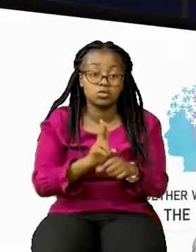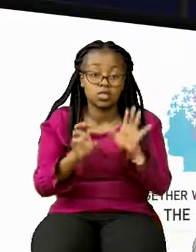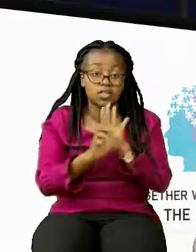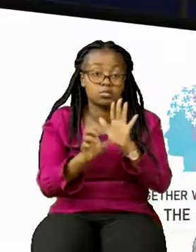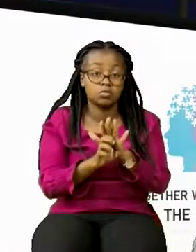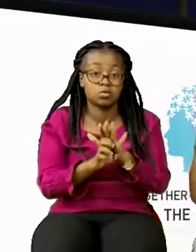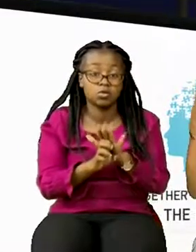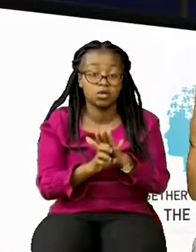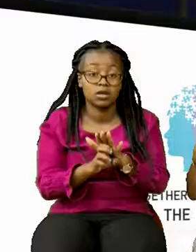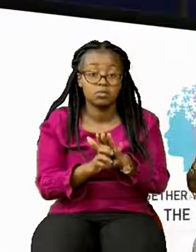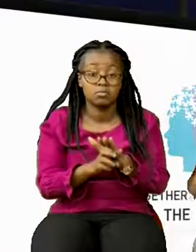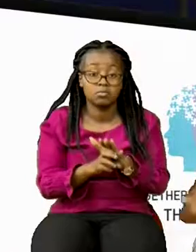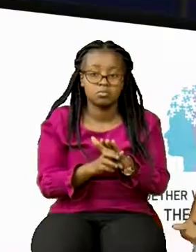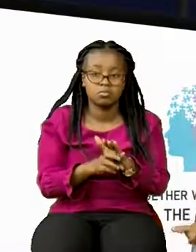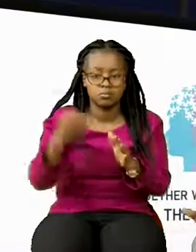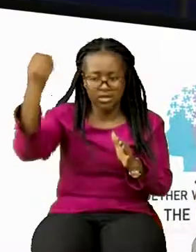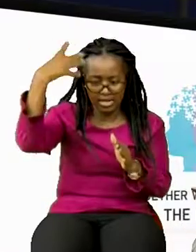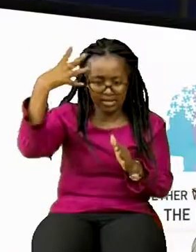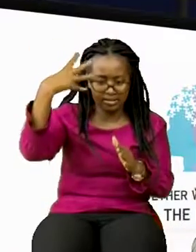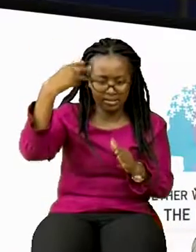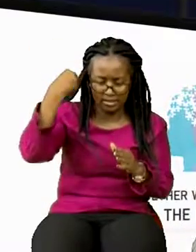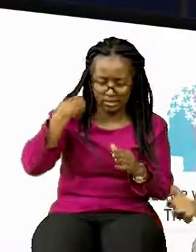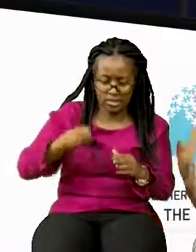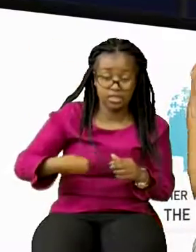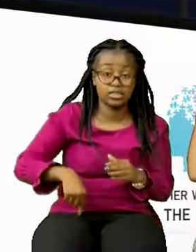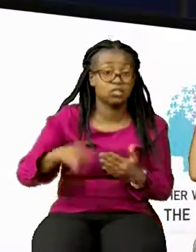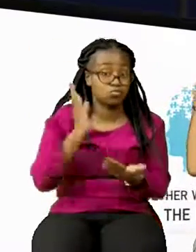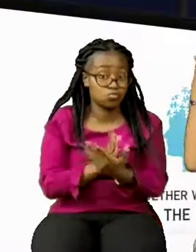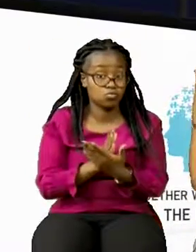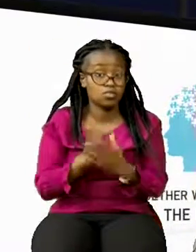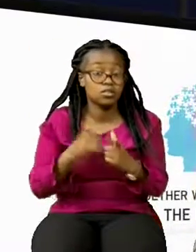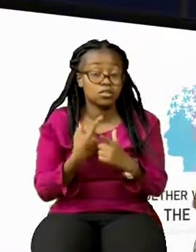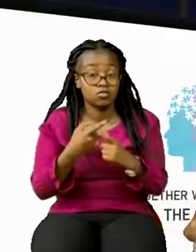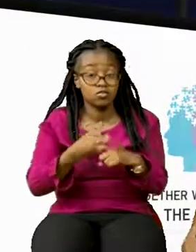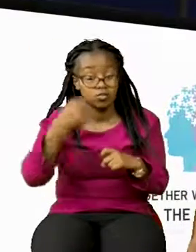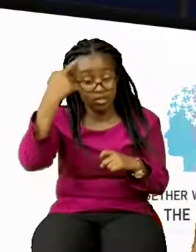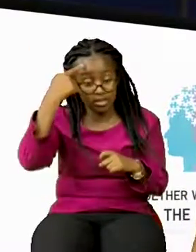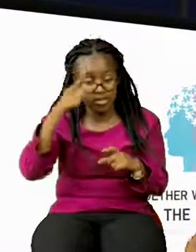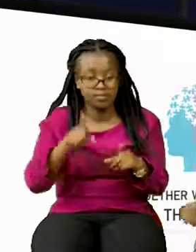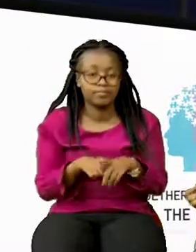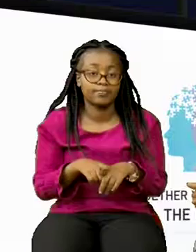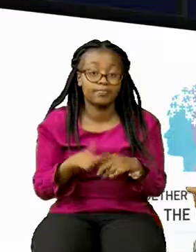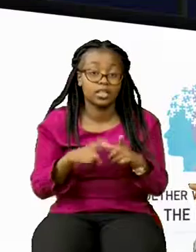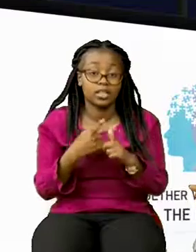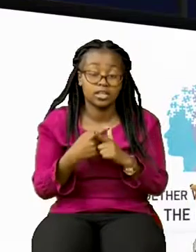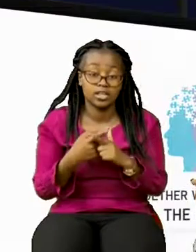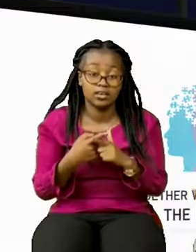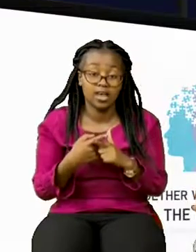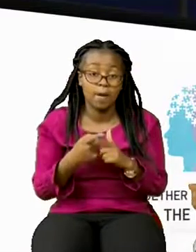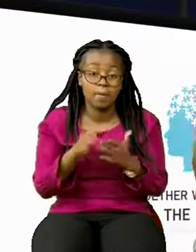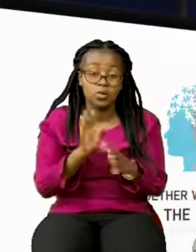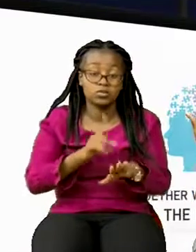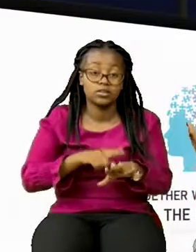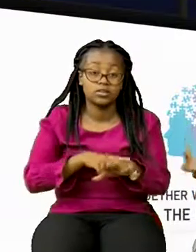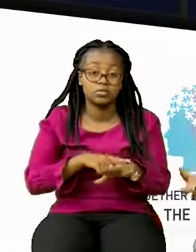like when you get an electric shock, it goes through the entire body. So from the head, it goes through the entire body. And you will find most of the time, if you